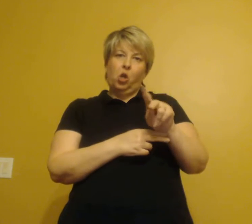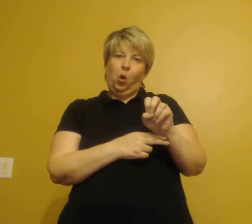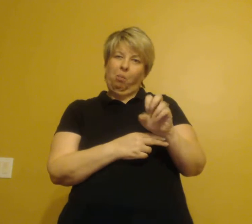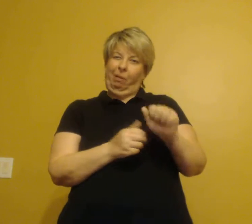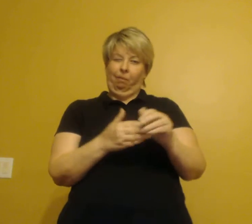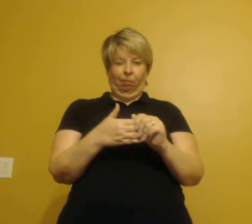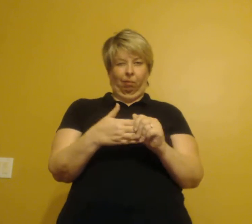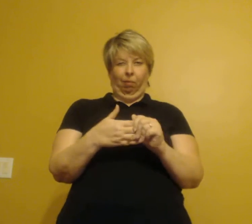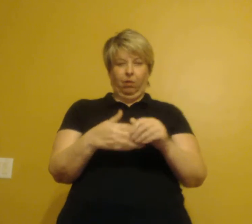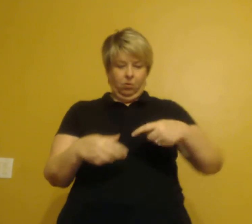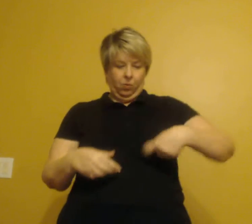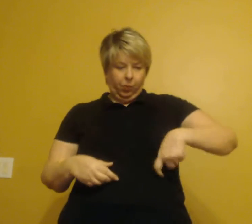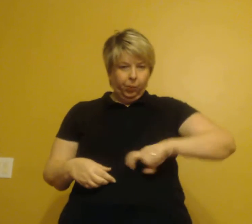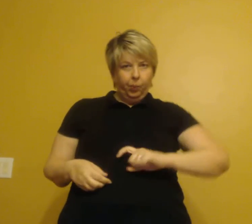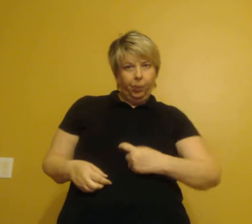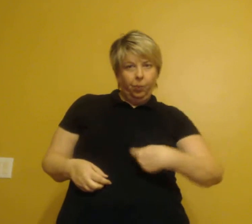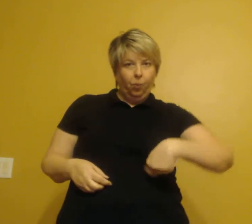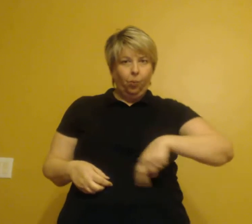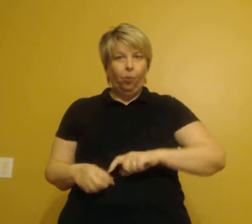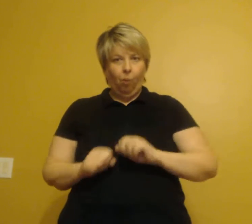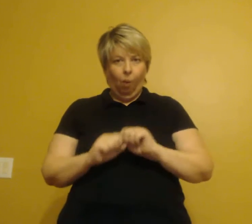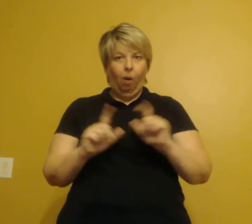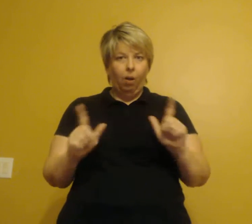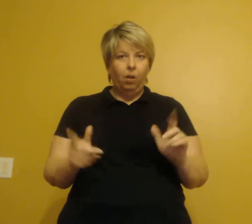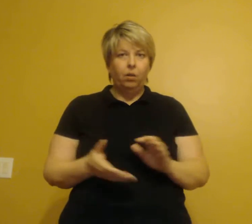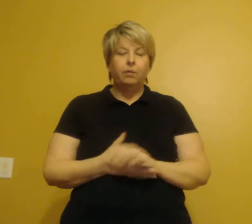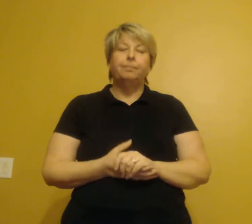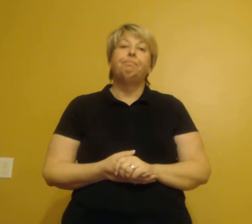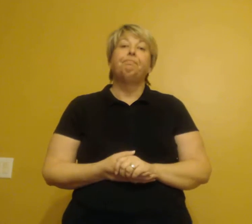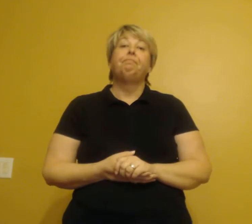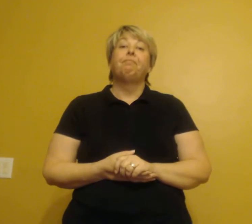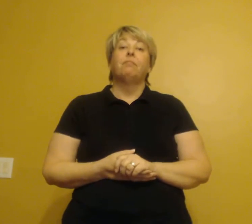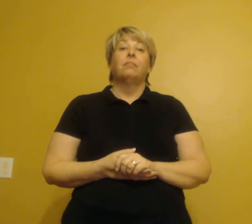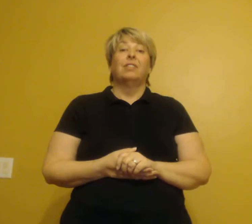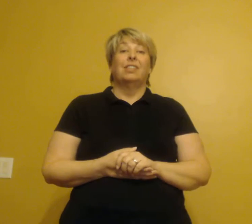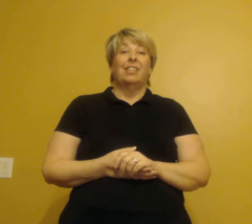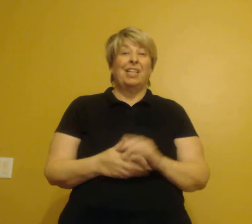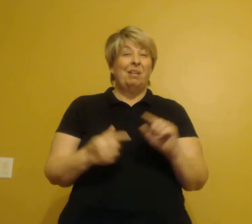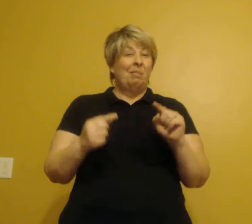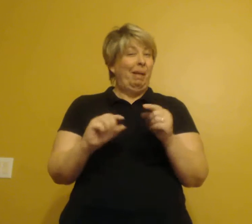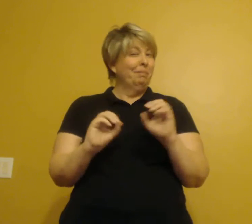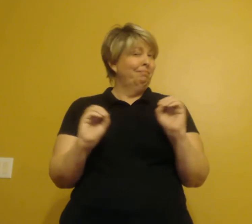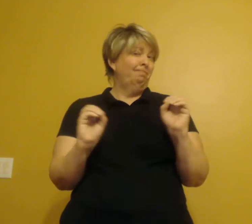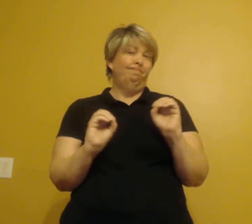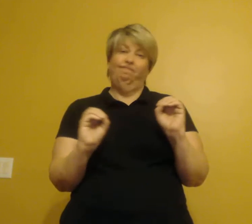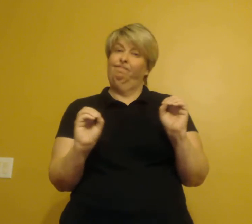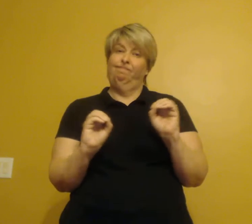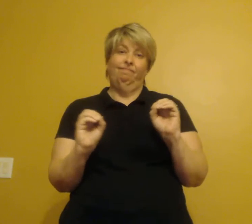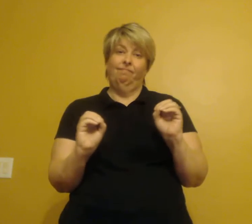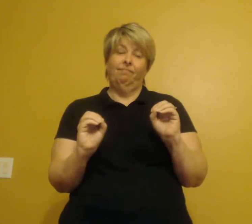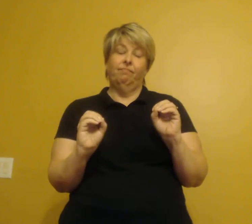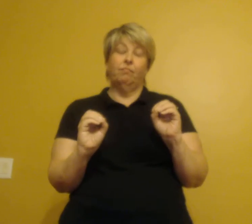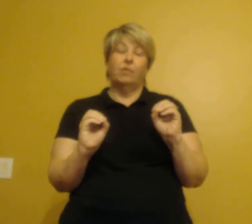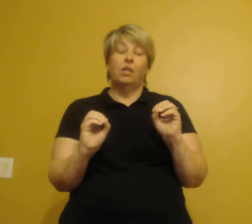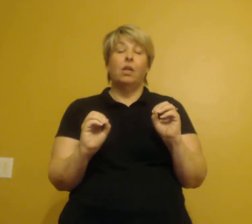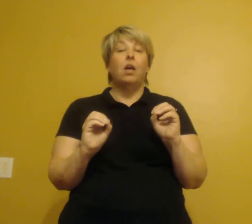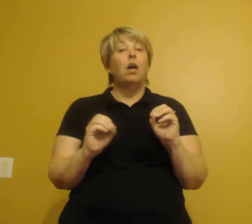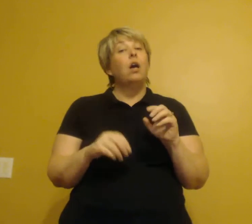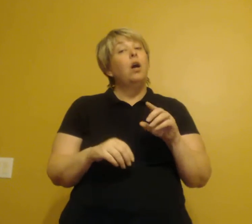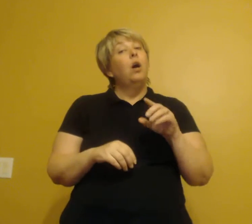so the doctor can look in every corner of your stomach. This does not hurt. You need to concentrate on your